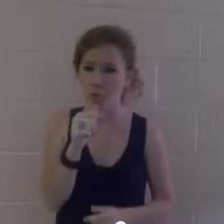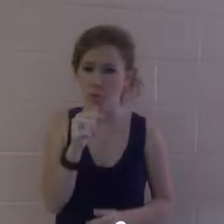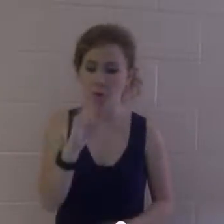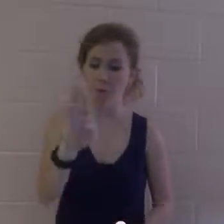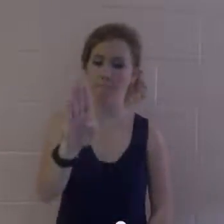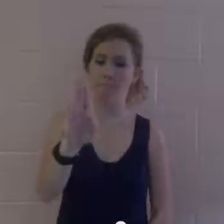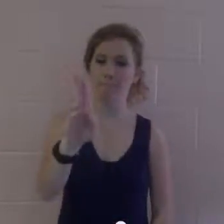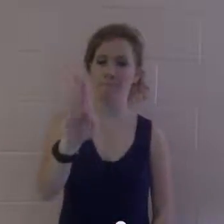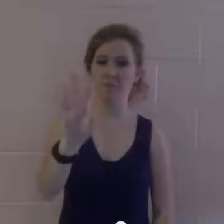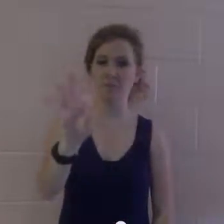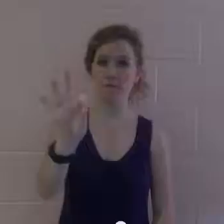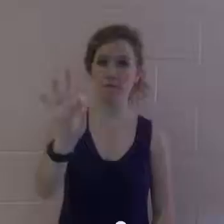their enemies.